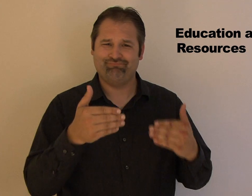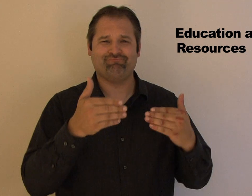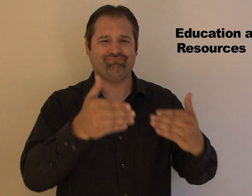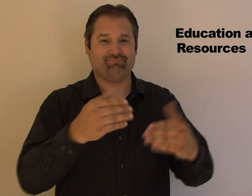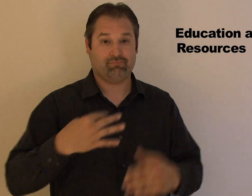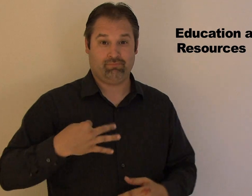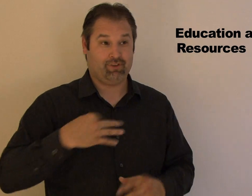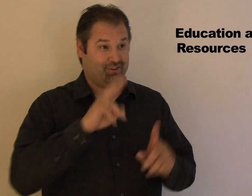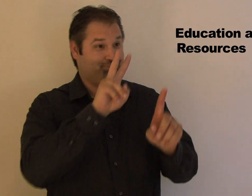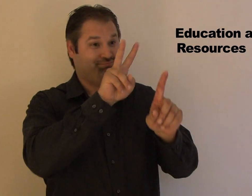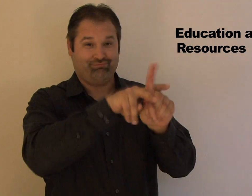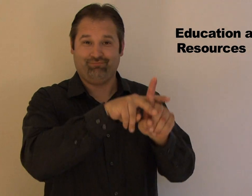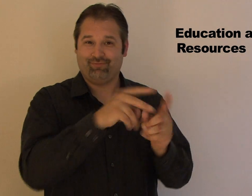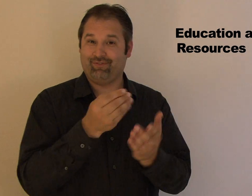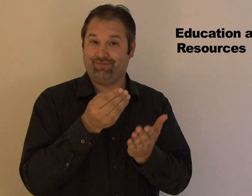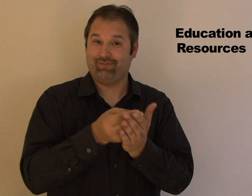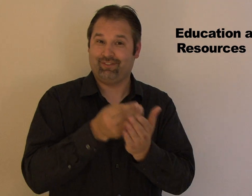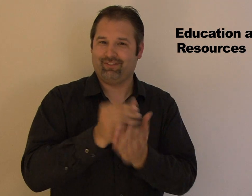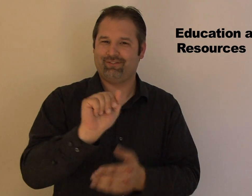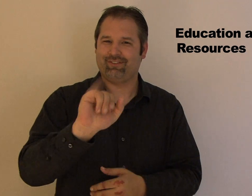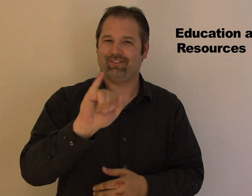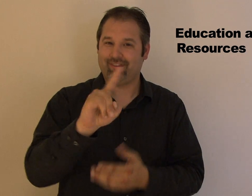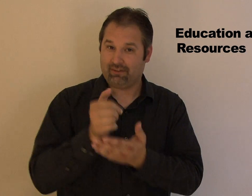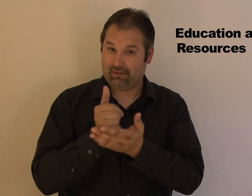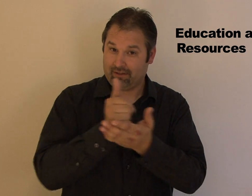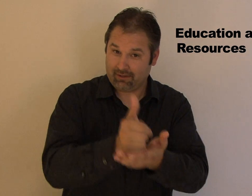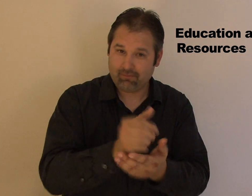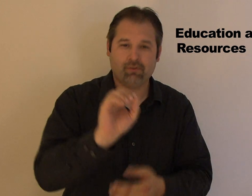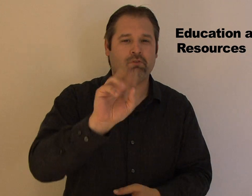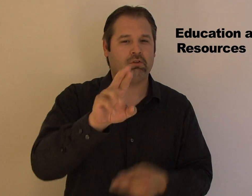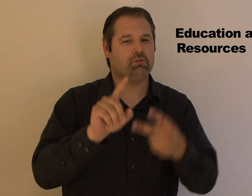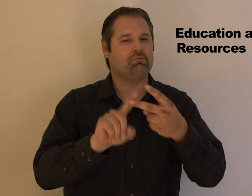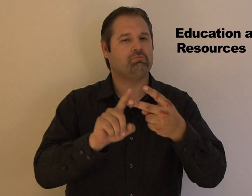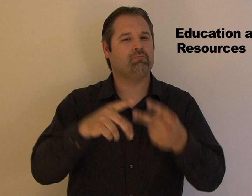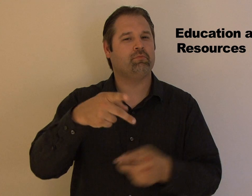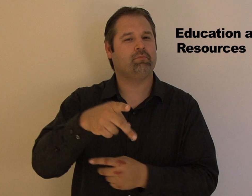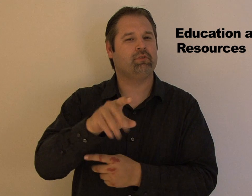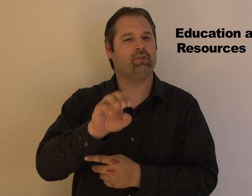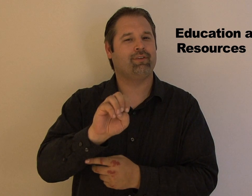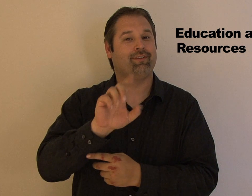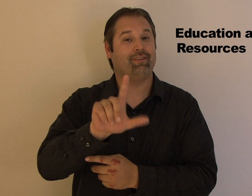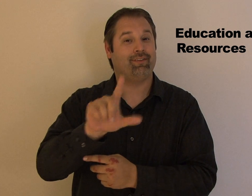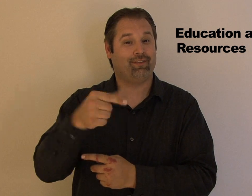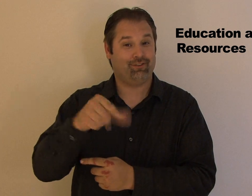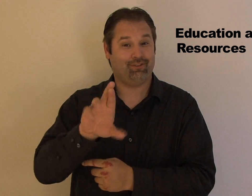You can apply for financial aid or Pell Grants to help pay for your training or schooling.